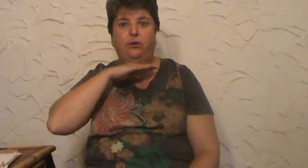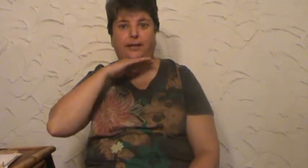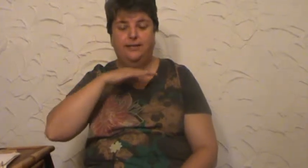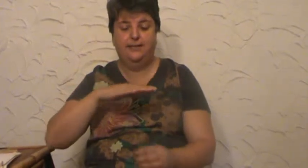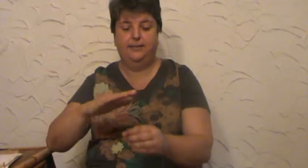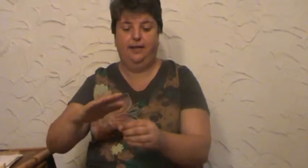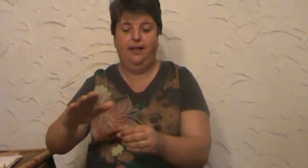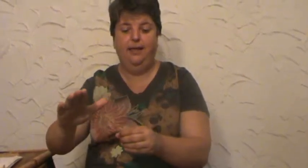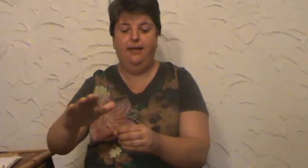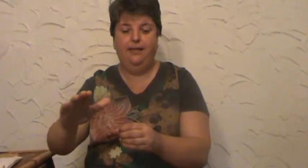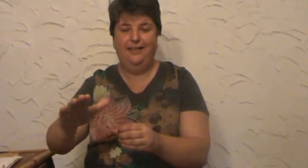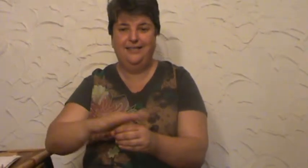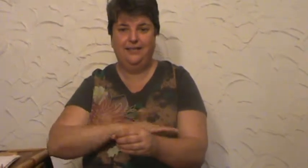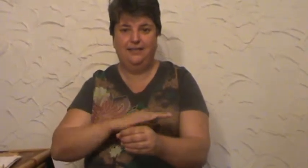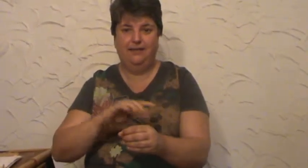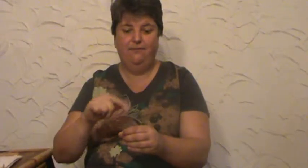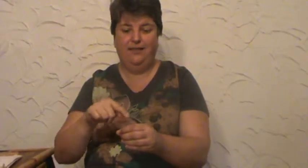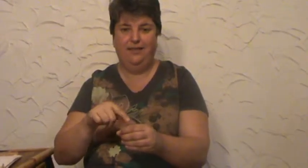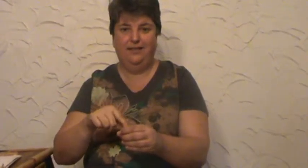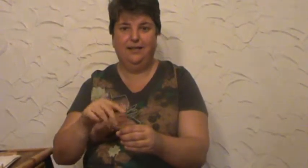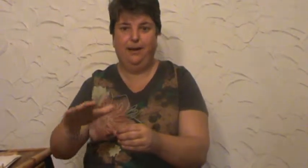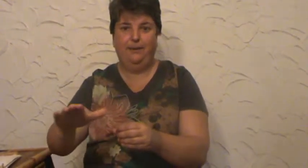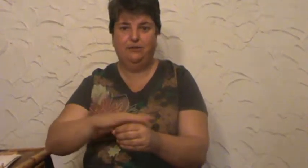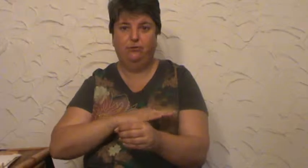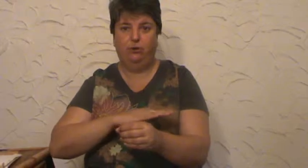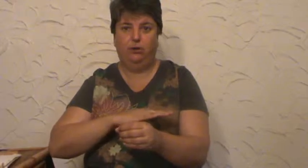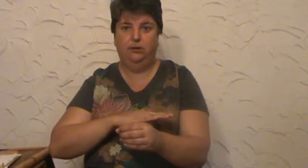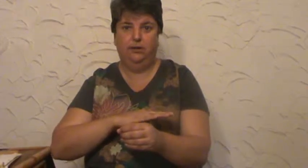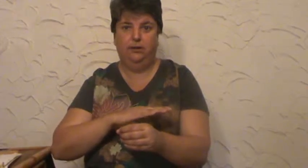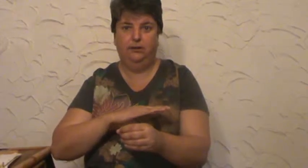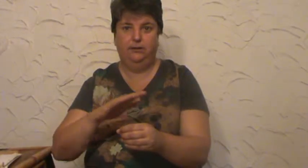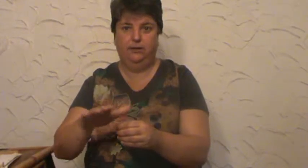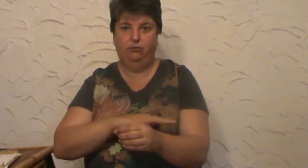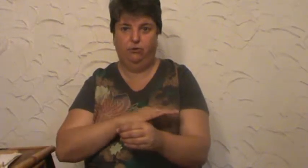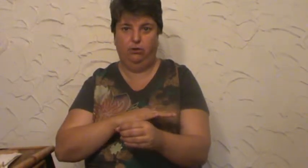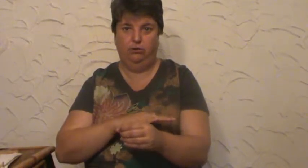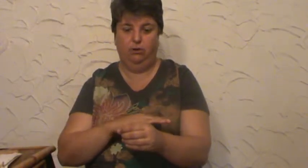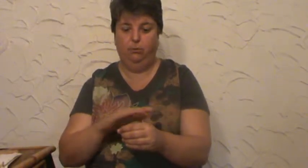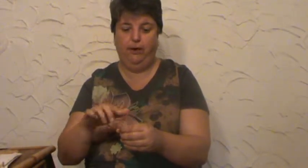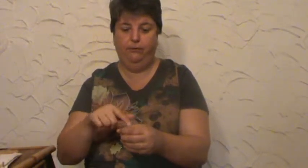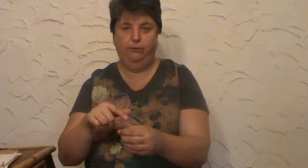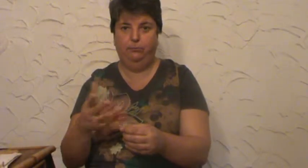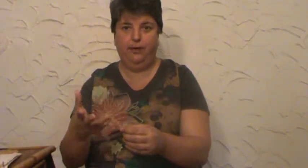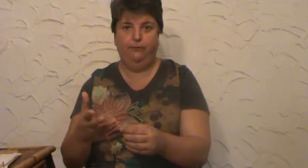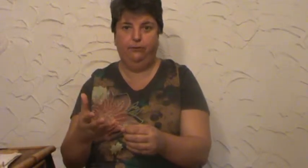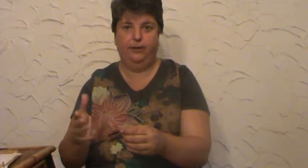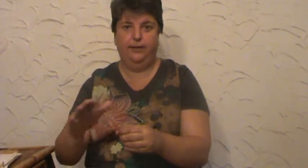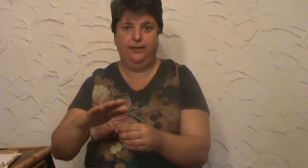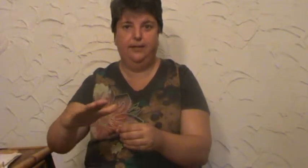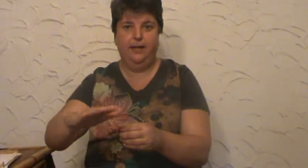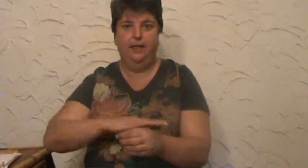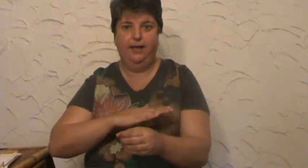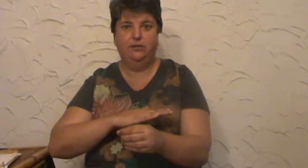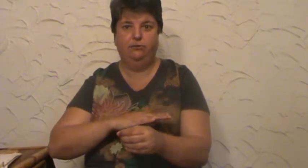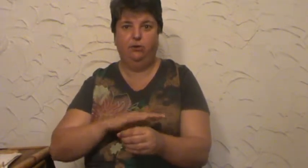That's this sign. This is the cup. It's full. It's full. Or whatever it is. That's full.